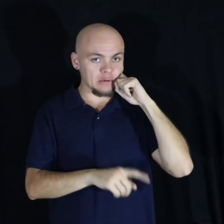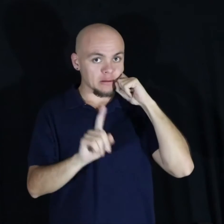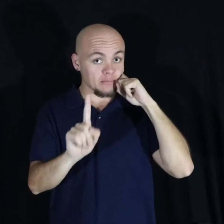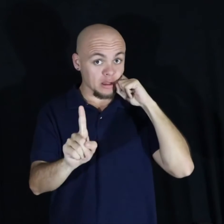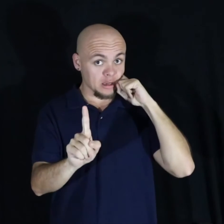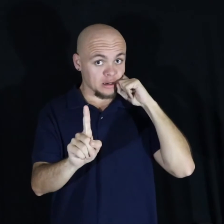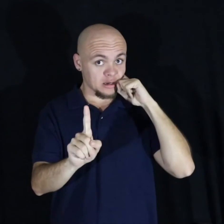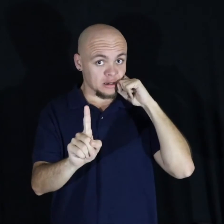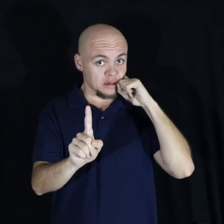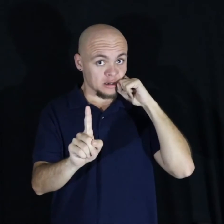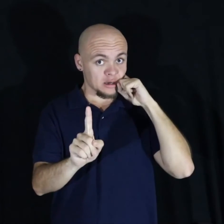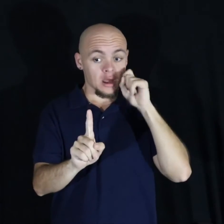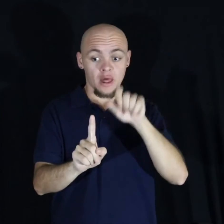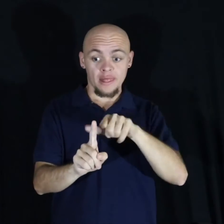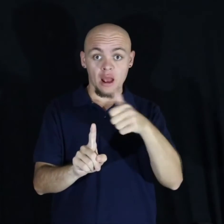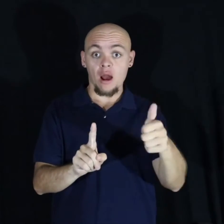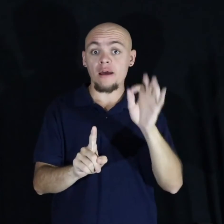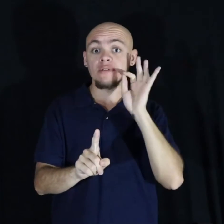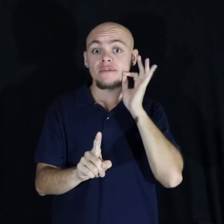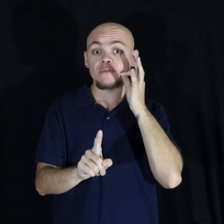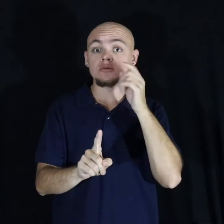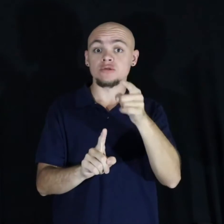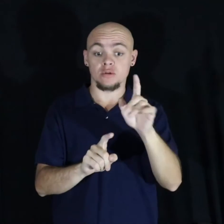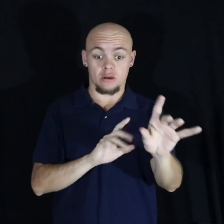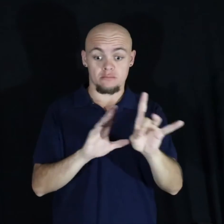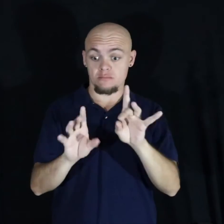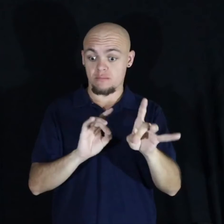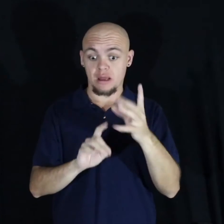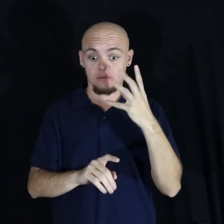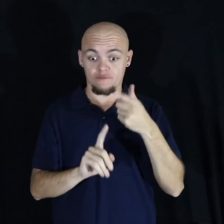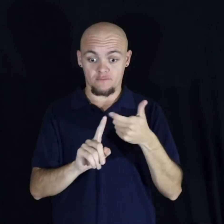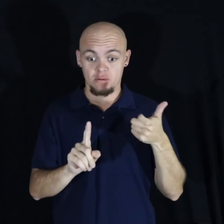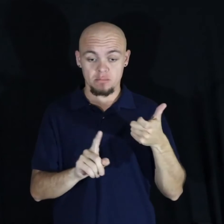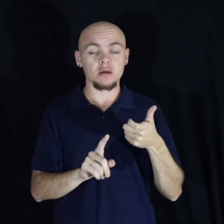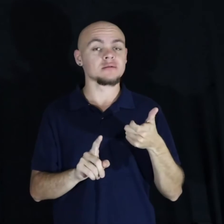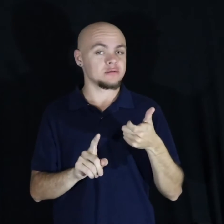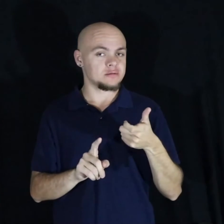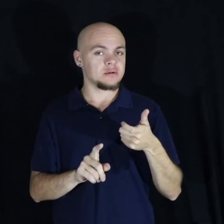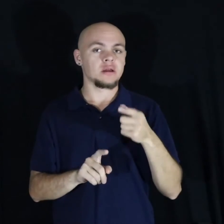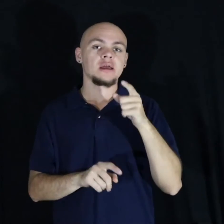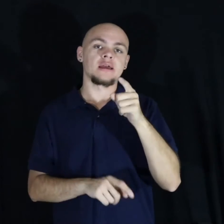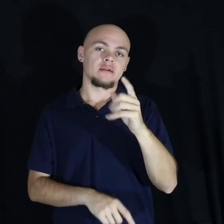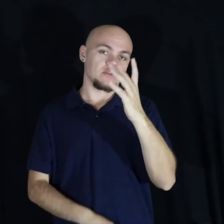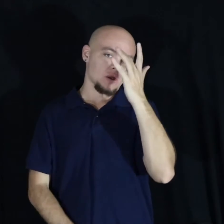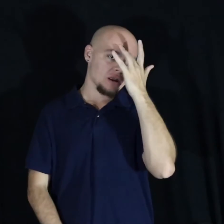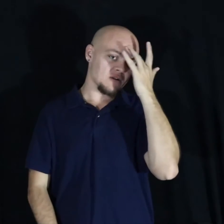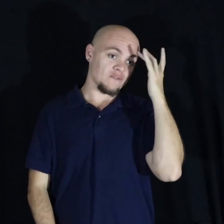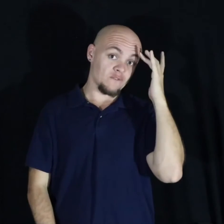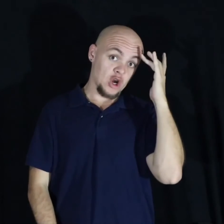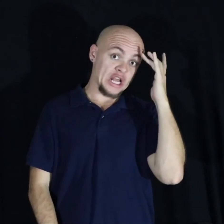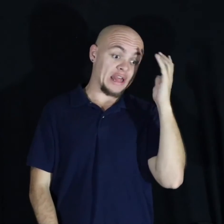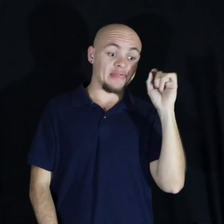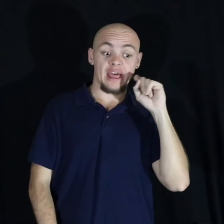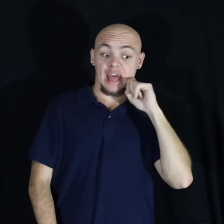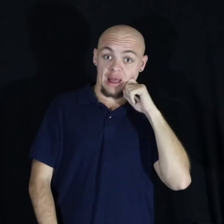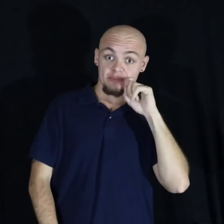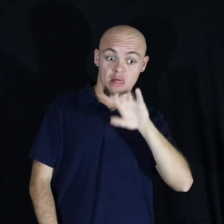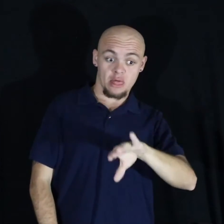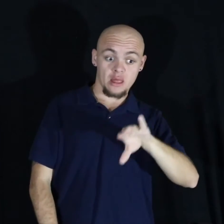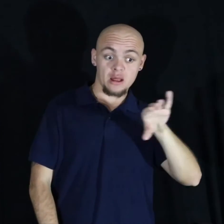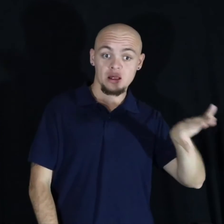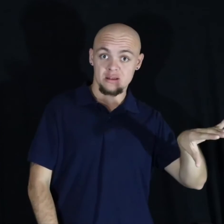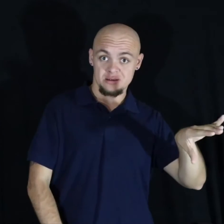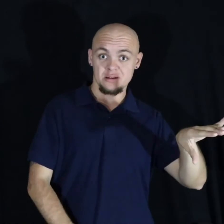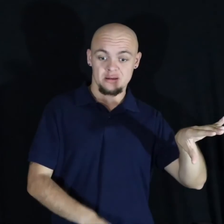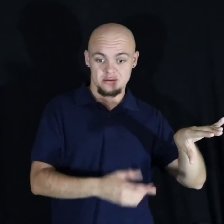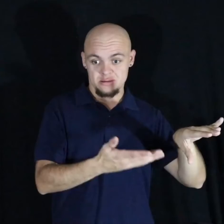there is a selection of many other fruits that you can choose from. If you're capable of forgetting about the wish you had of eating that apple and can opt